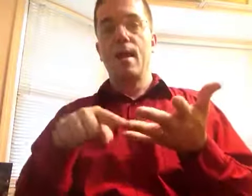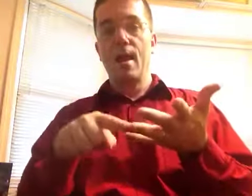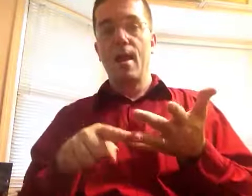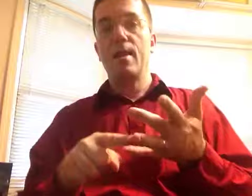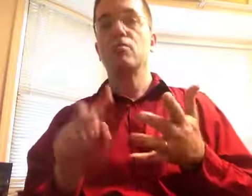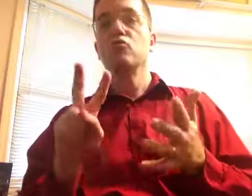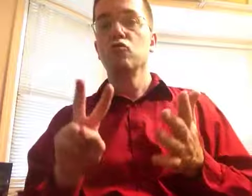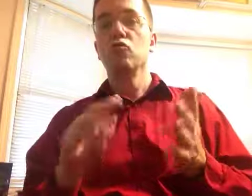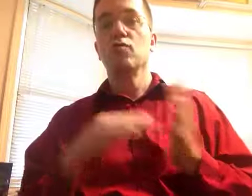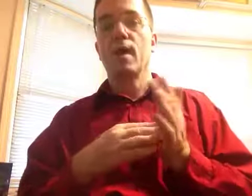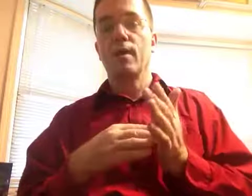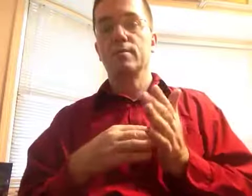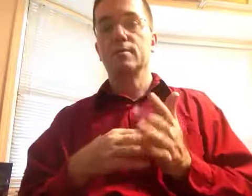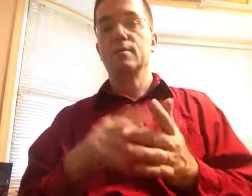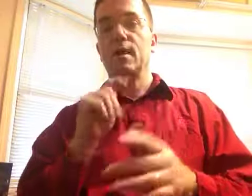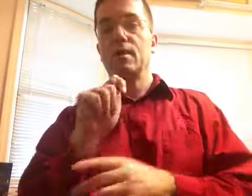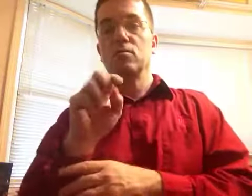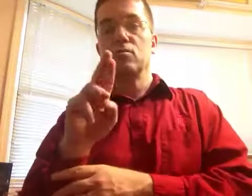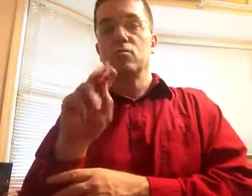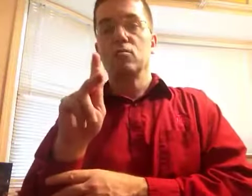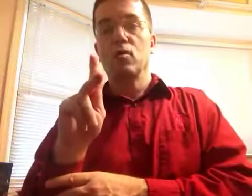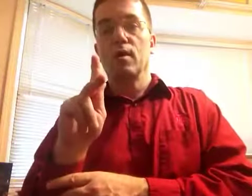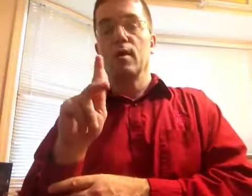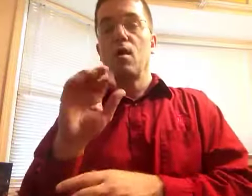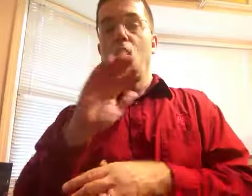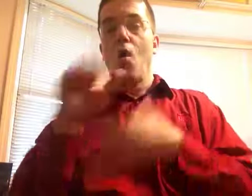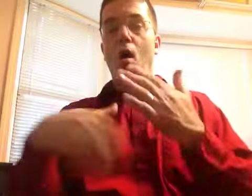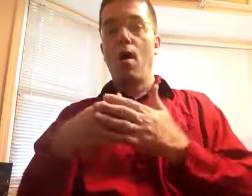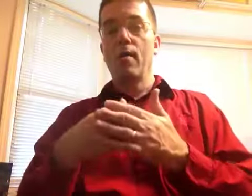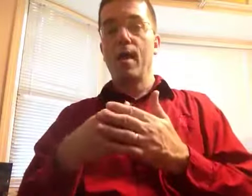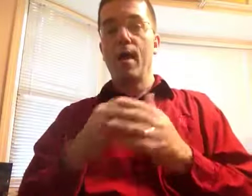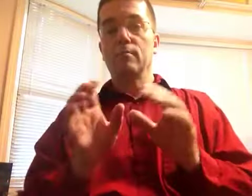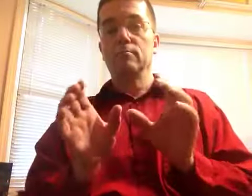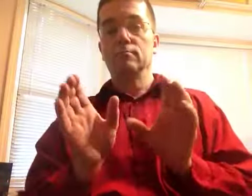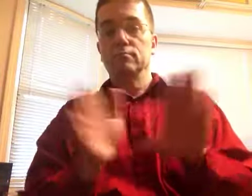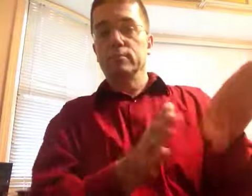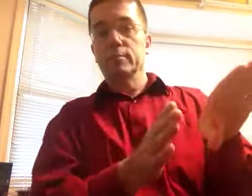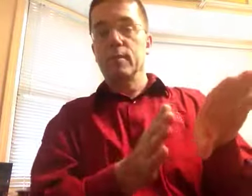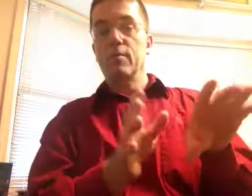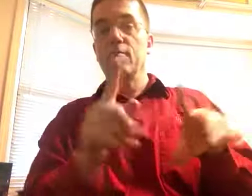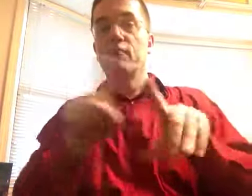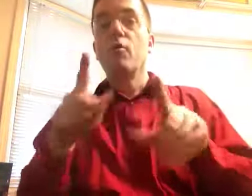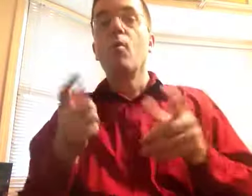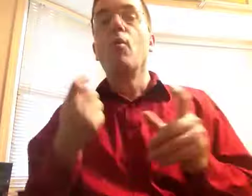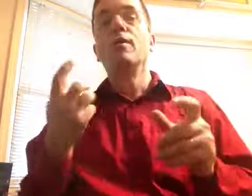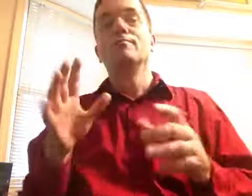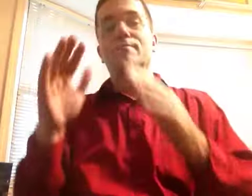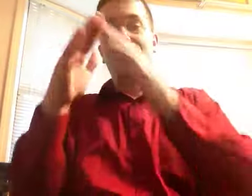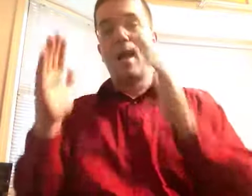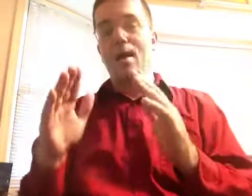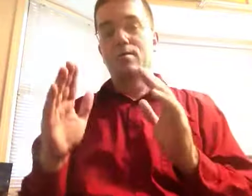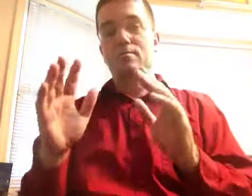loan, and none of that is including the house, obviously. So, what do you owe on your home? Well, including the equity line, we